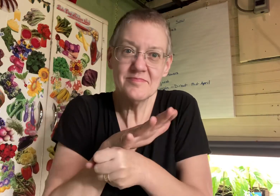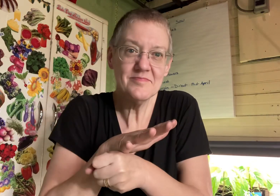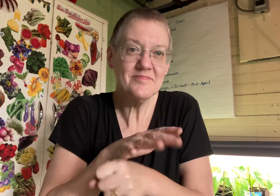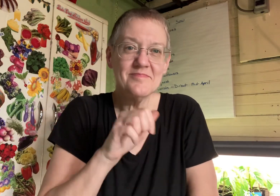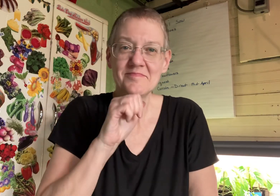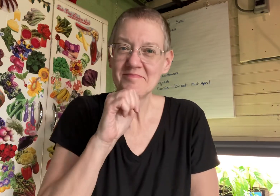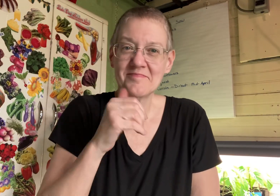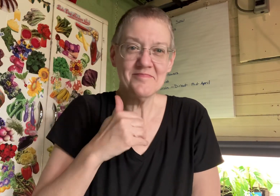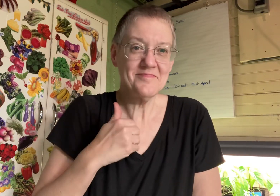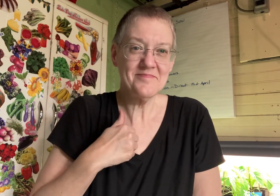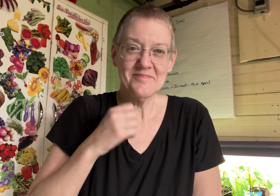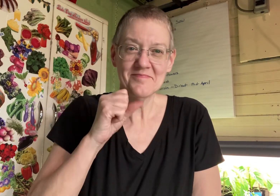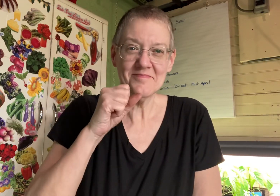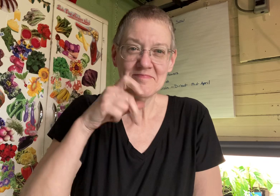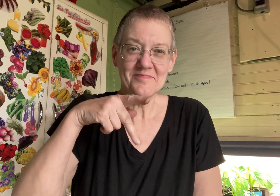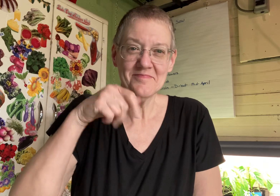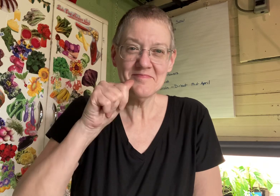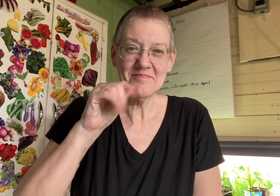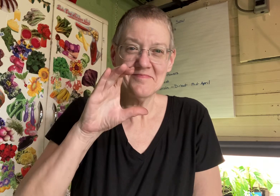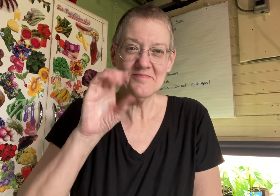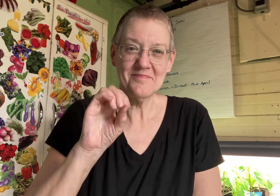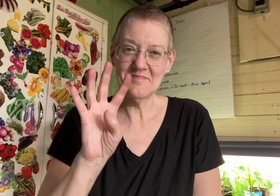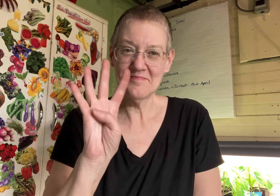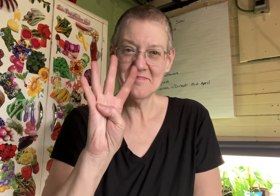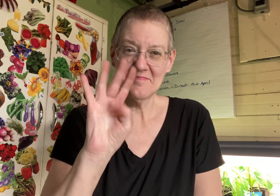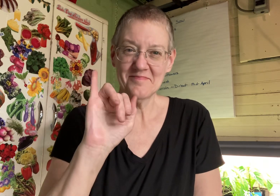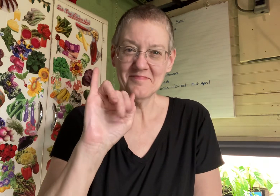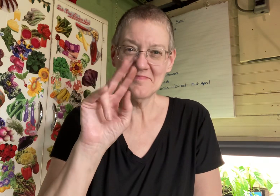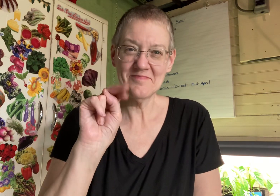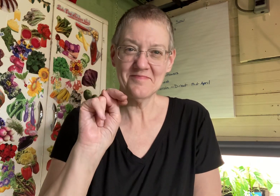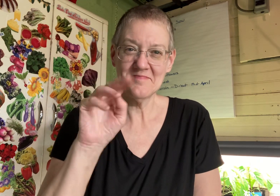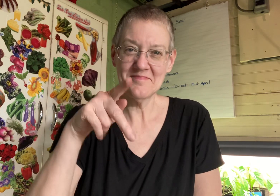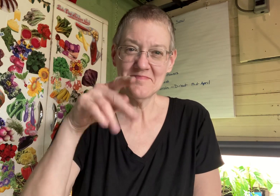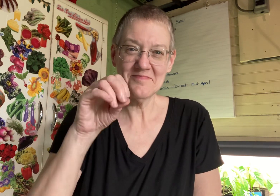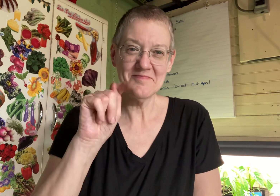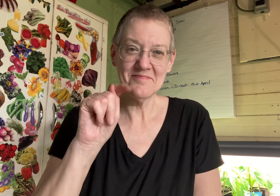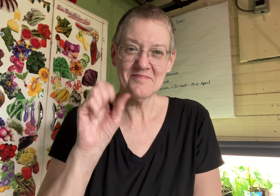Also, this grow room is full, and I really don't have any room for 4-inch pots.